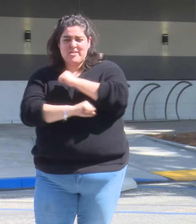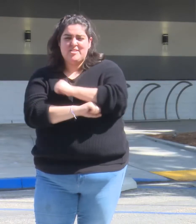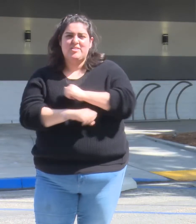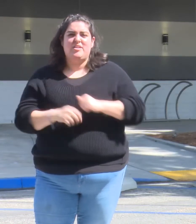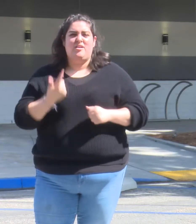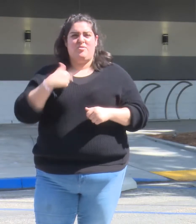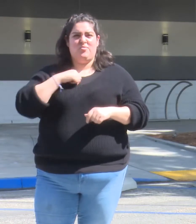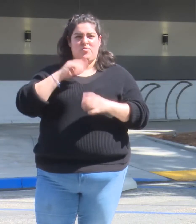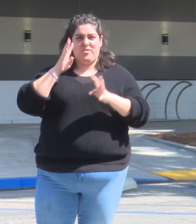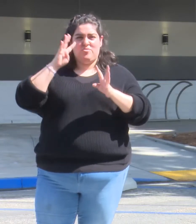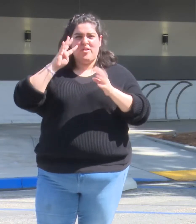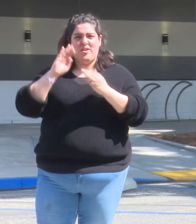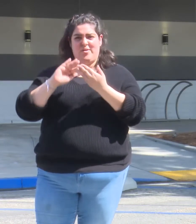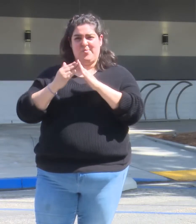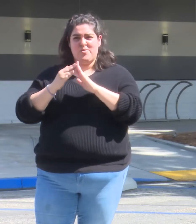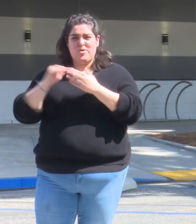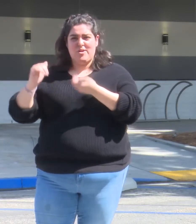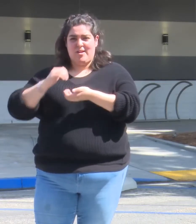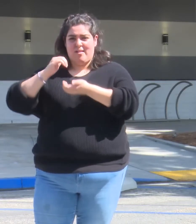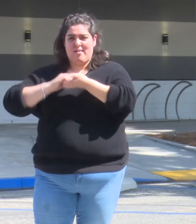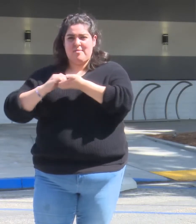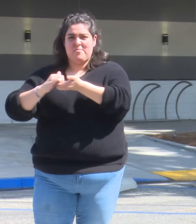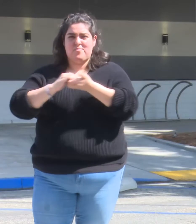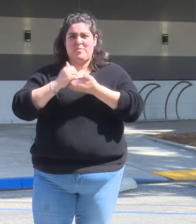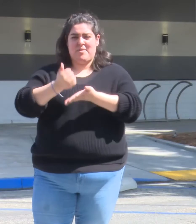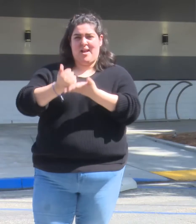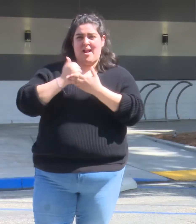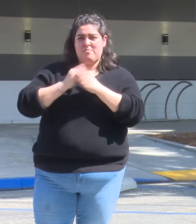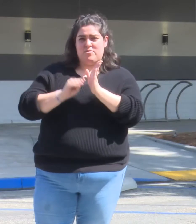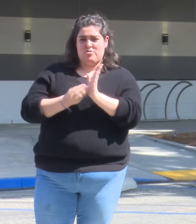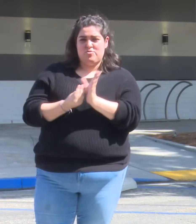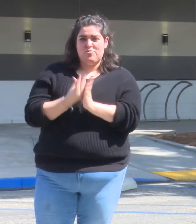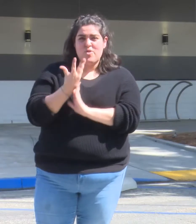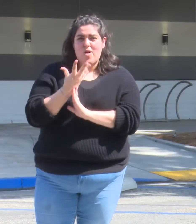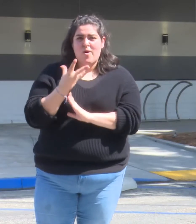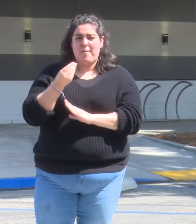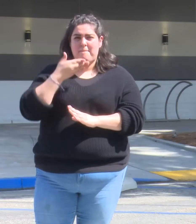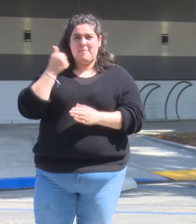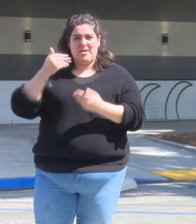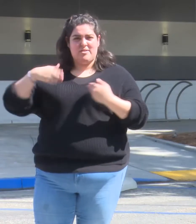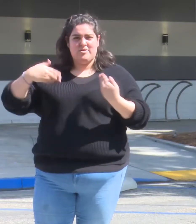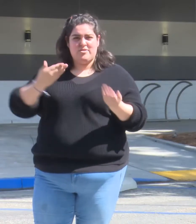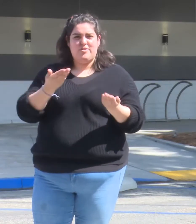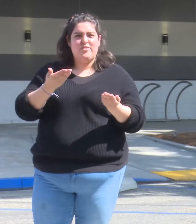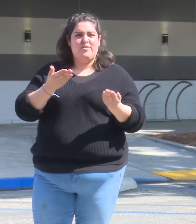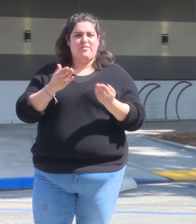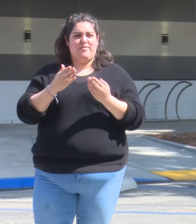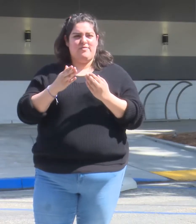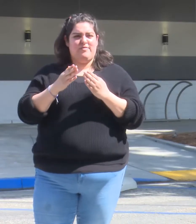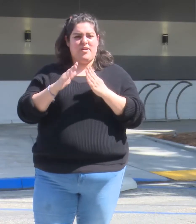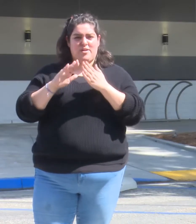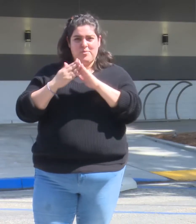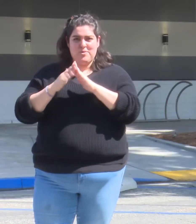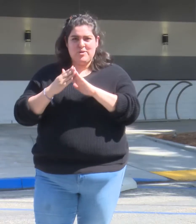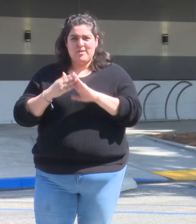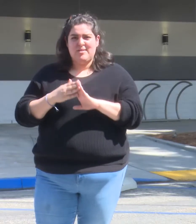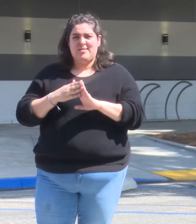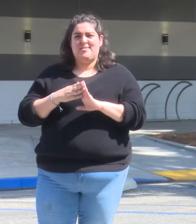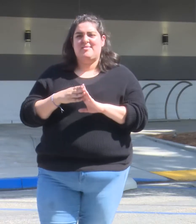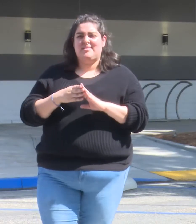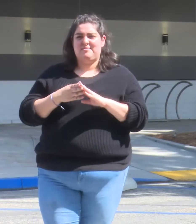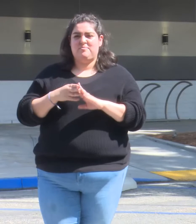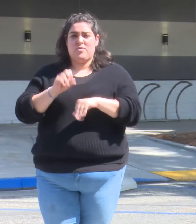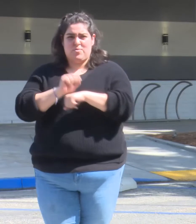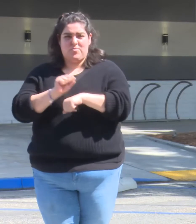community collaborations that helped us grow and better serve targeted communities. Our work here in North Long Beach was